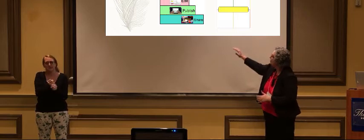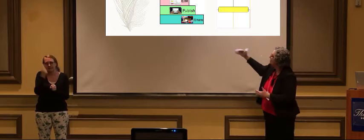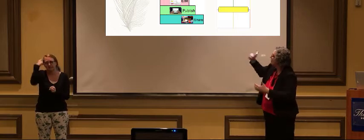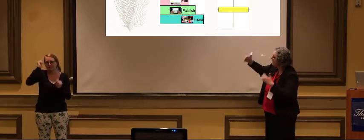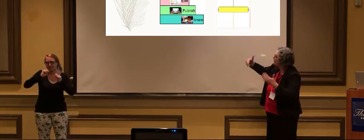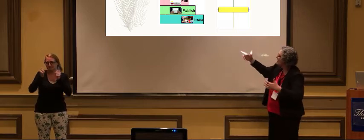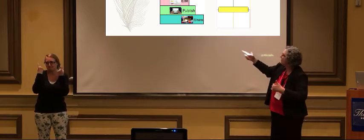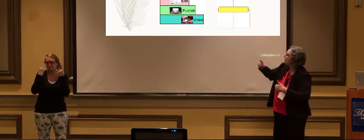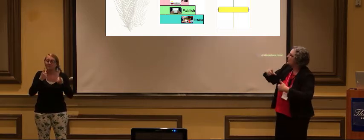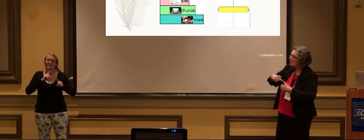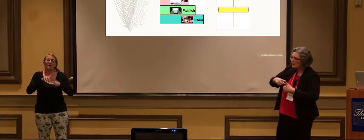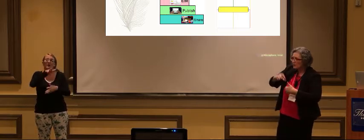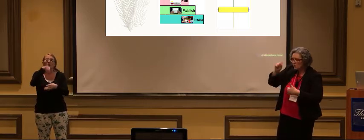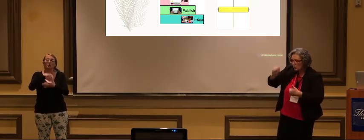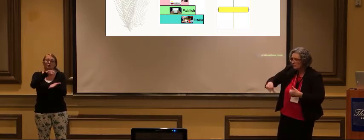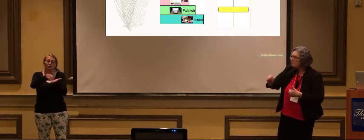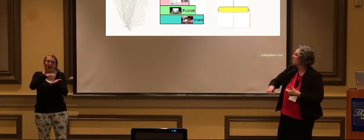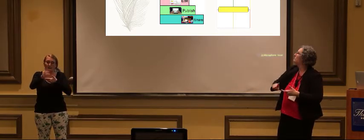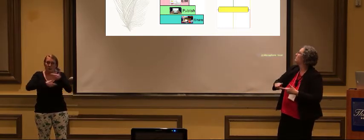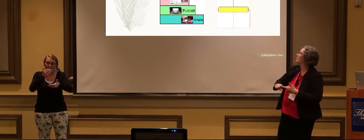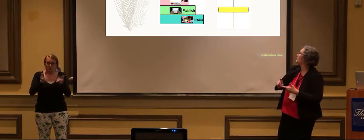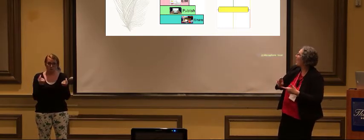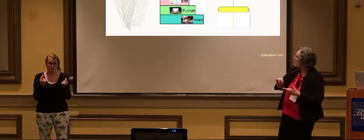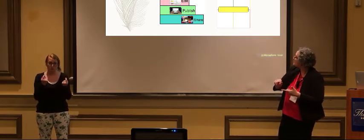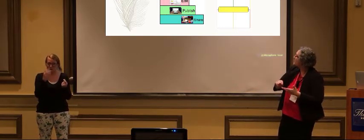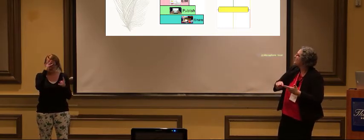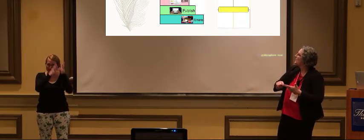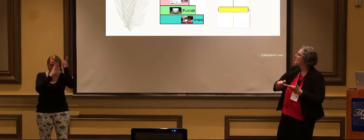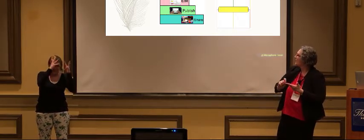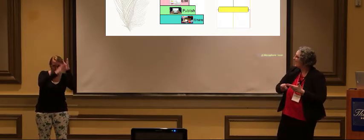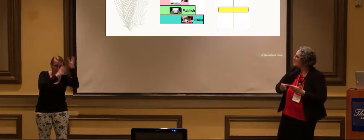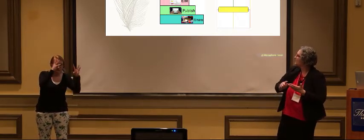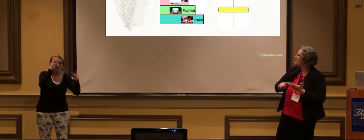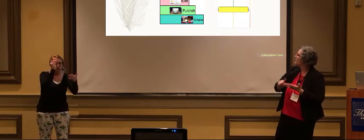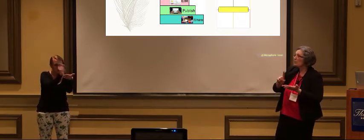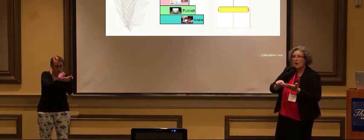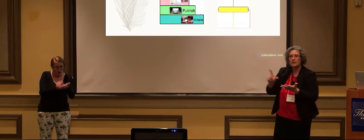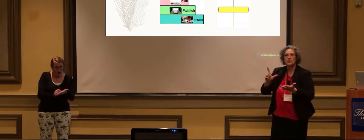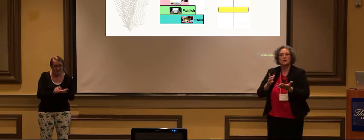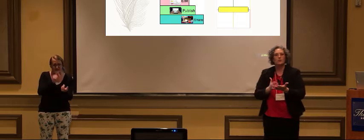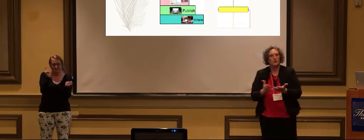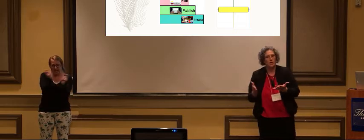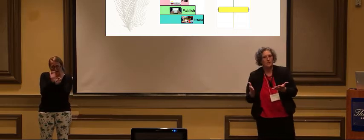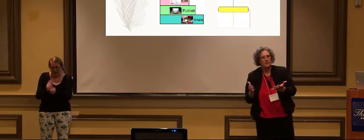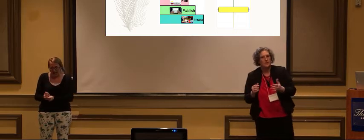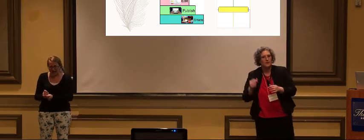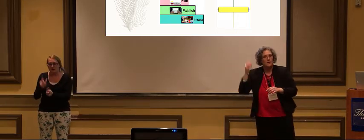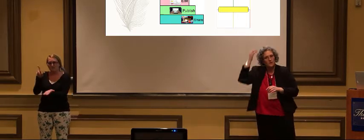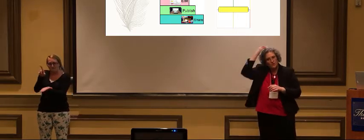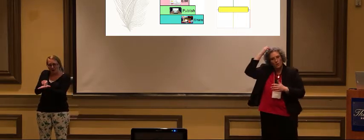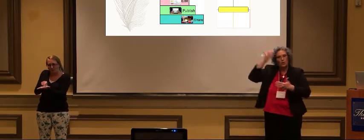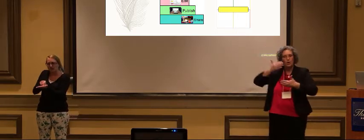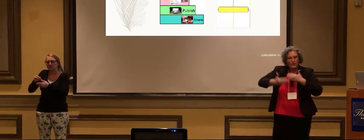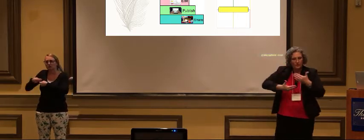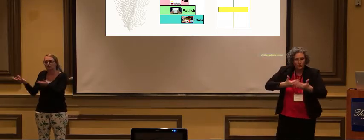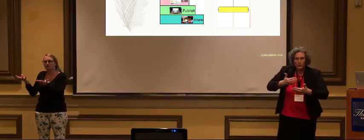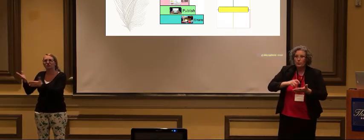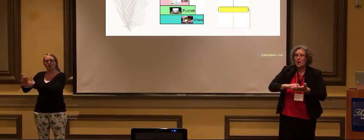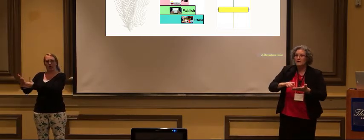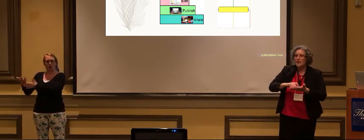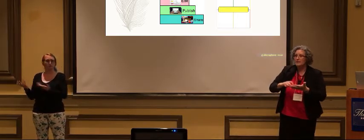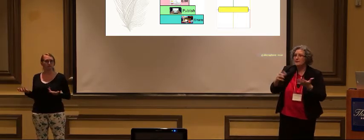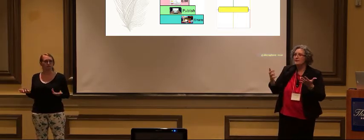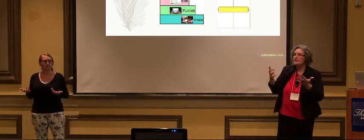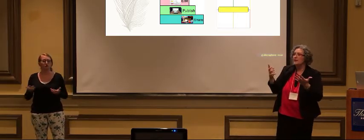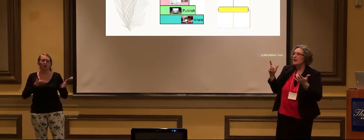it includes the writing process. We brainstorm, we draft, we edit, we publish, and we share. So we're going through